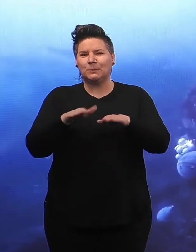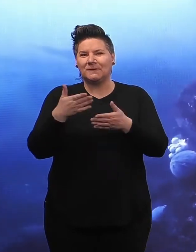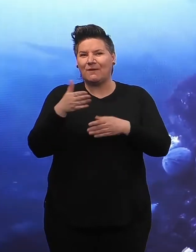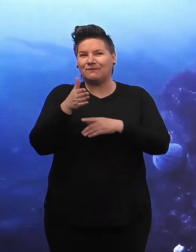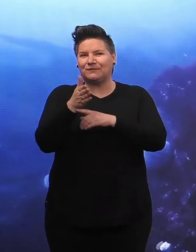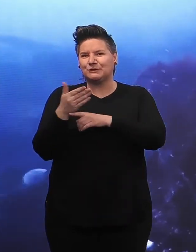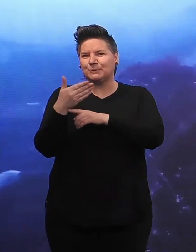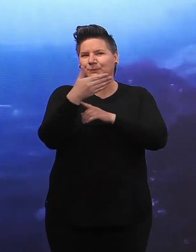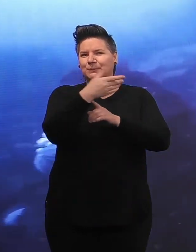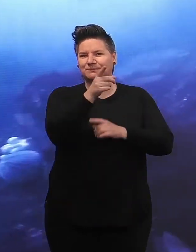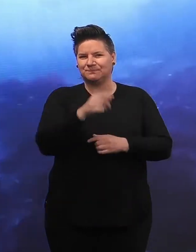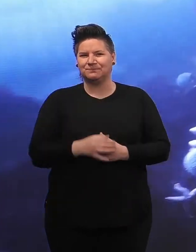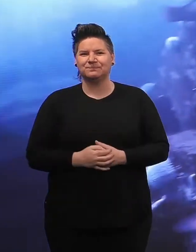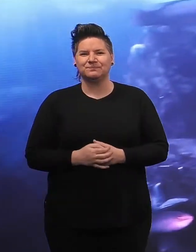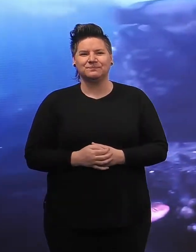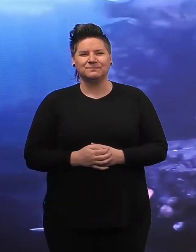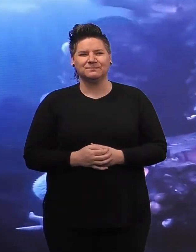across.